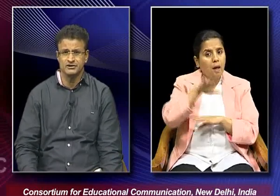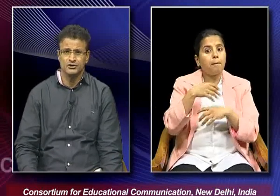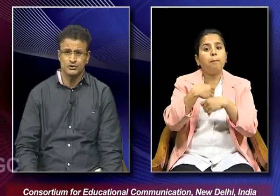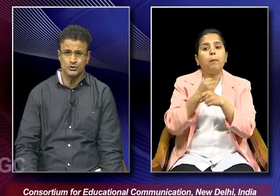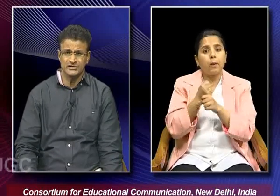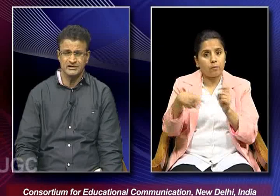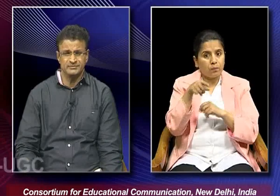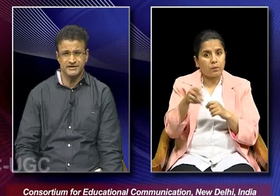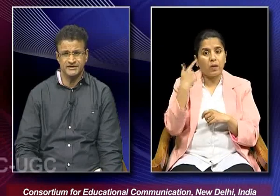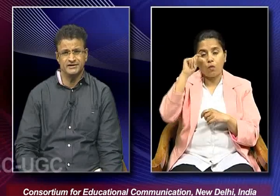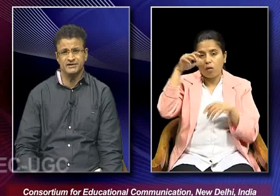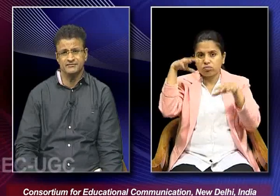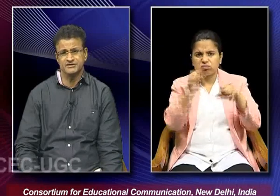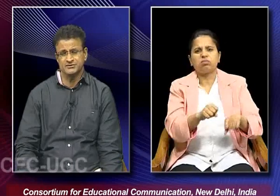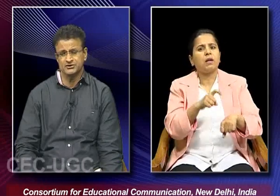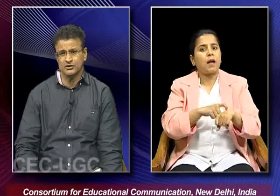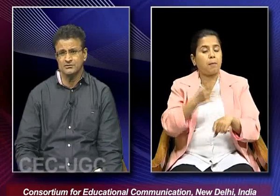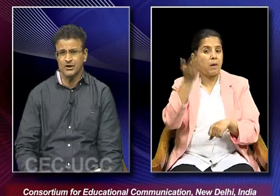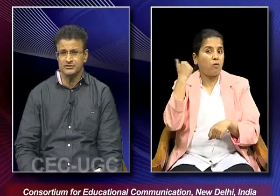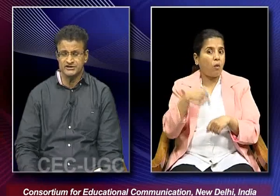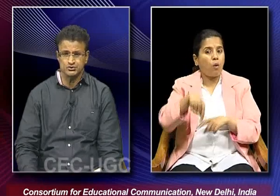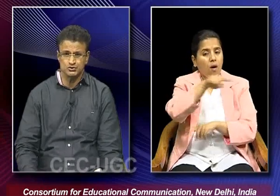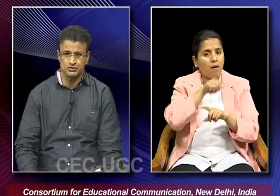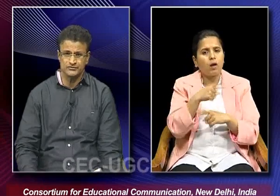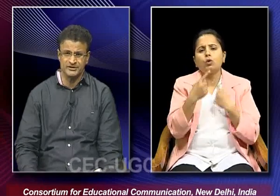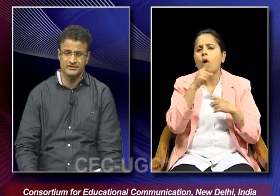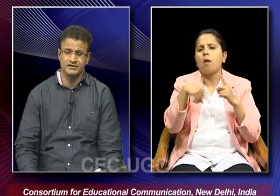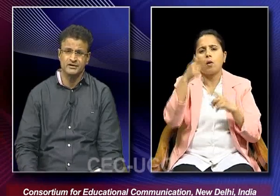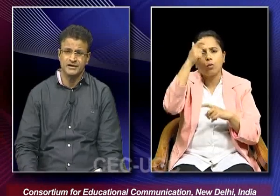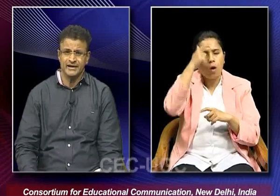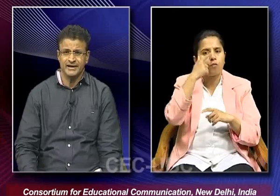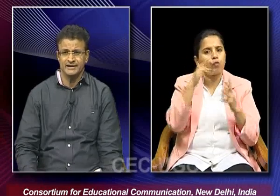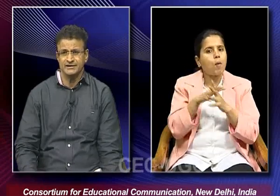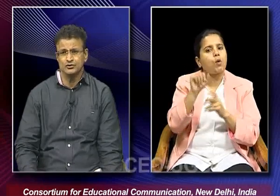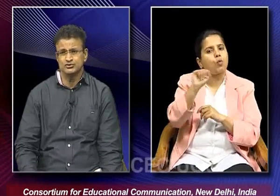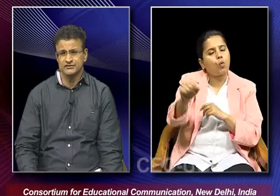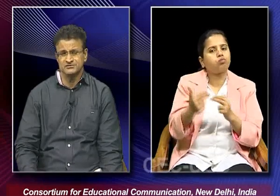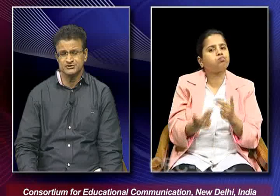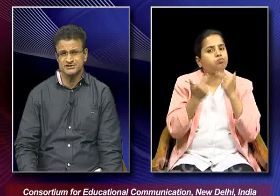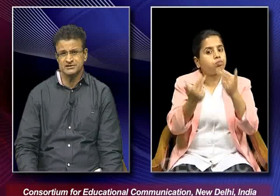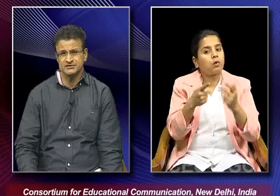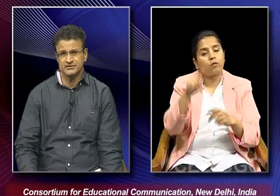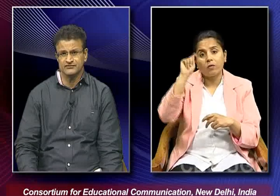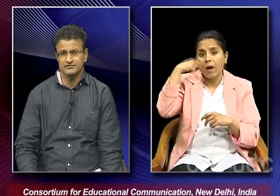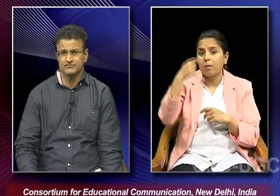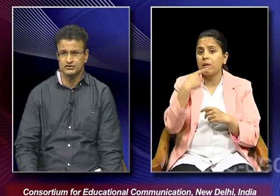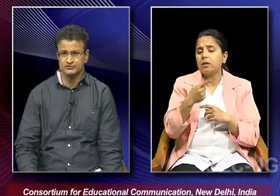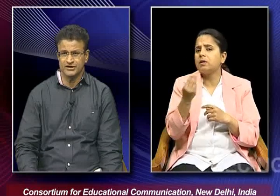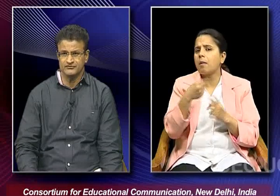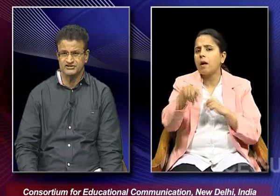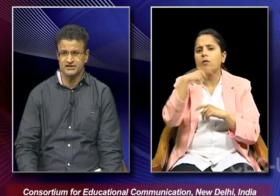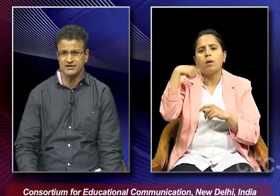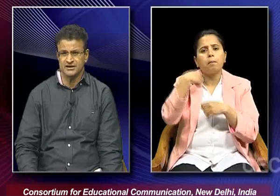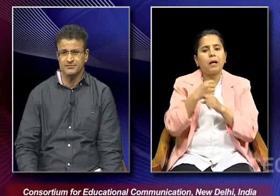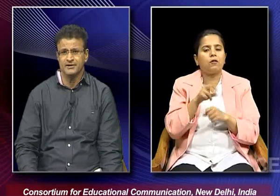the colonial period, which were talking about the issues of women, and in those films, especially one of them was by